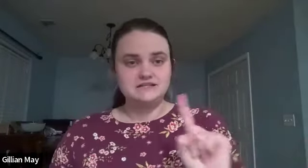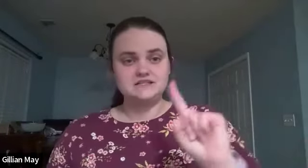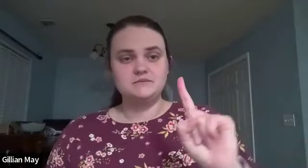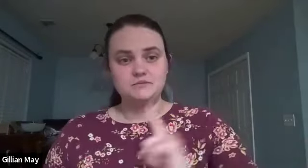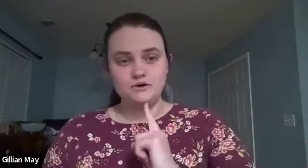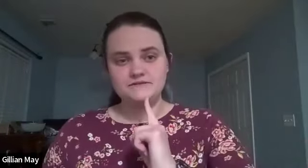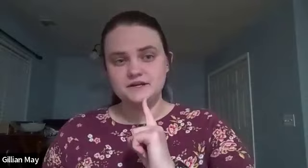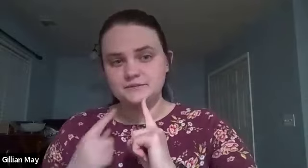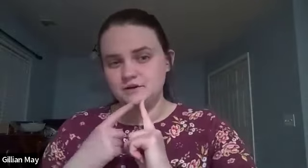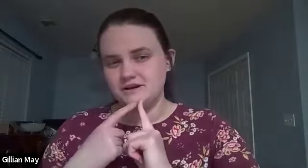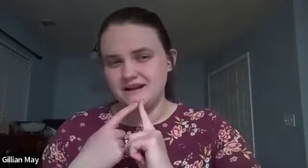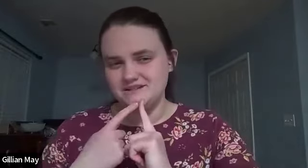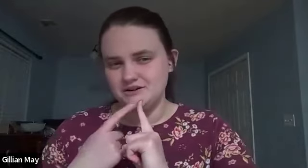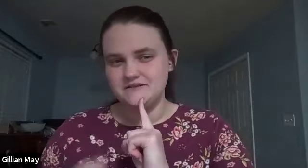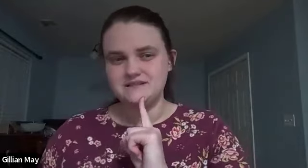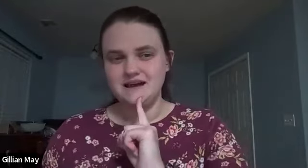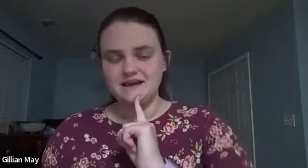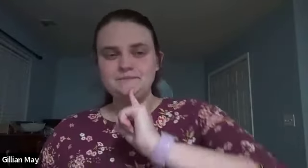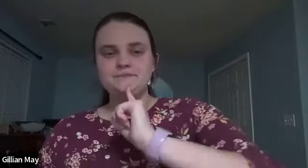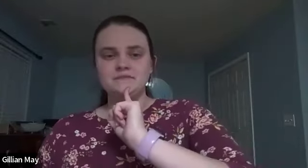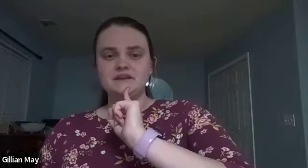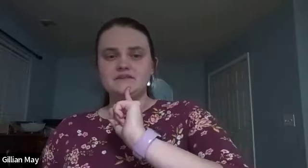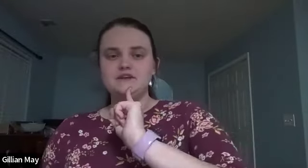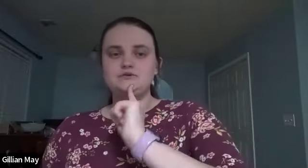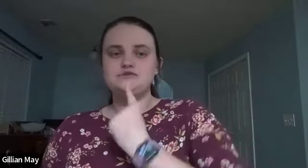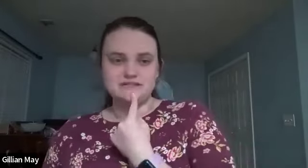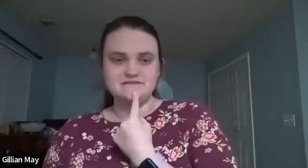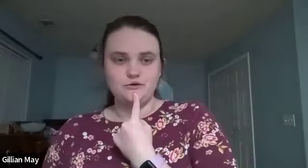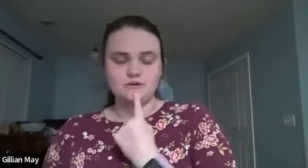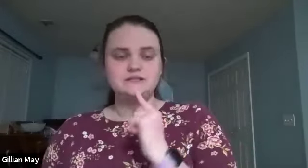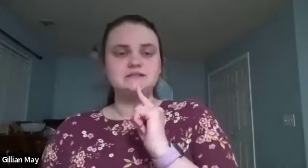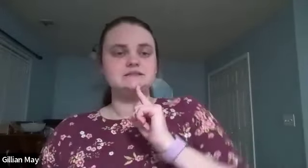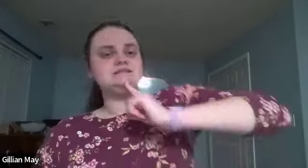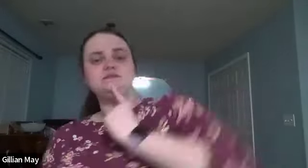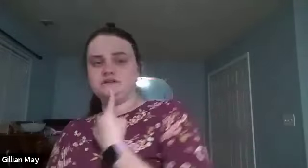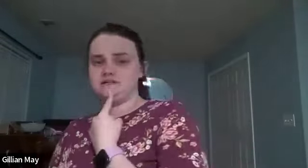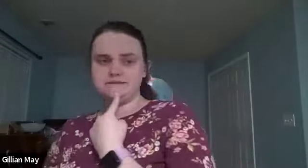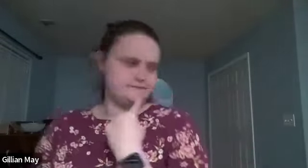it's going to be your pointer finger. You're going to kind of start on the side and then you twist it forward. Serious.